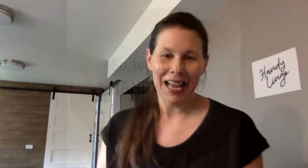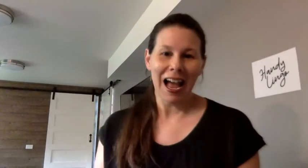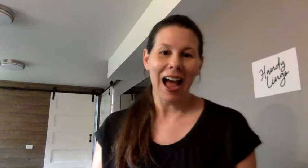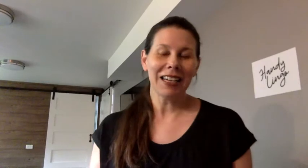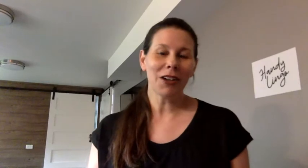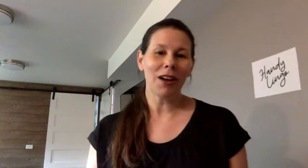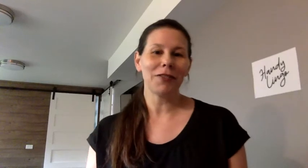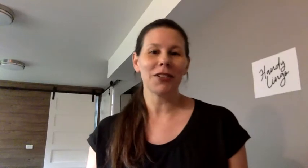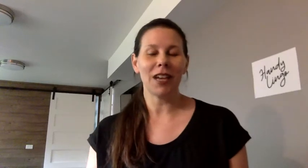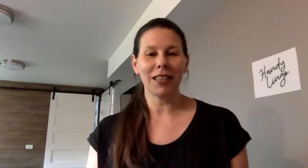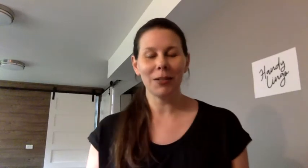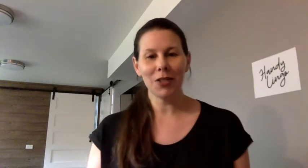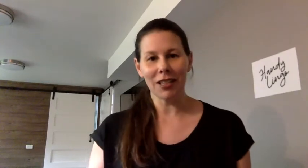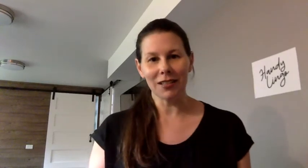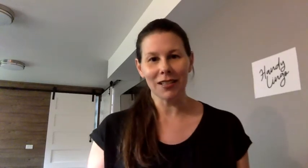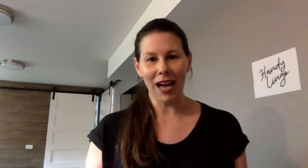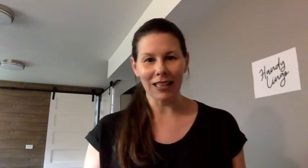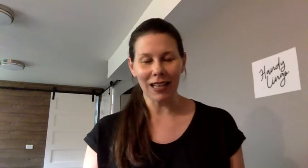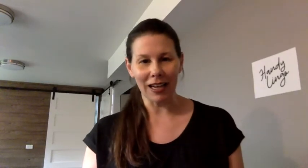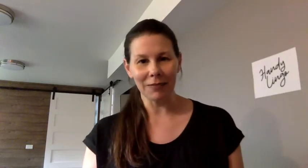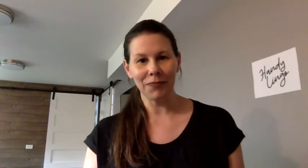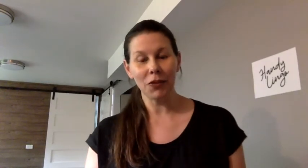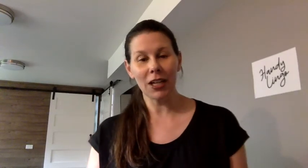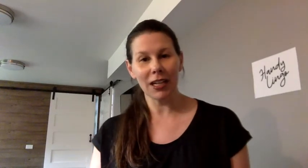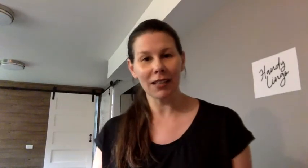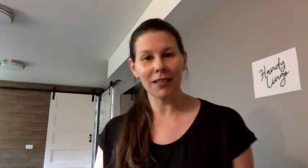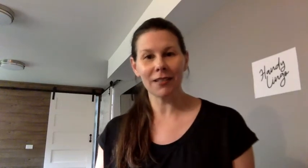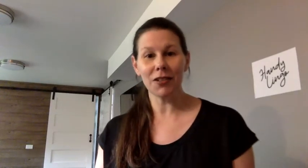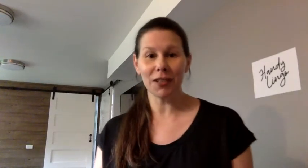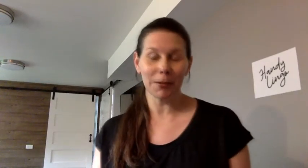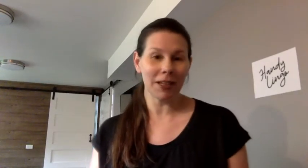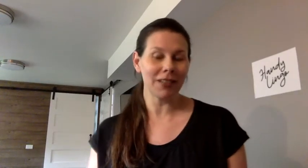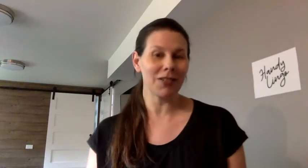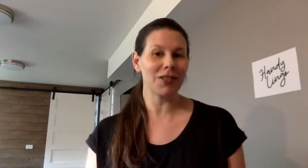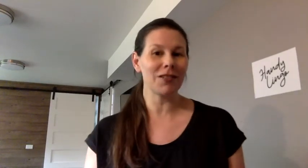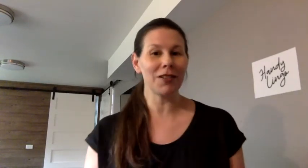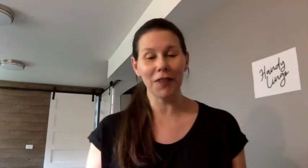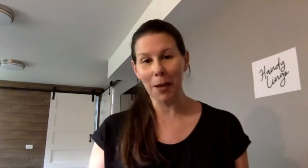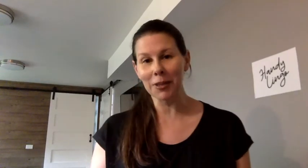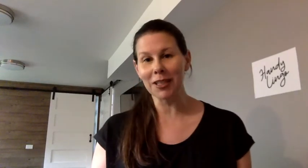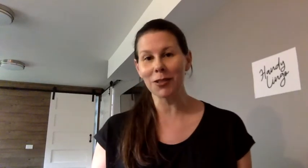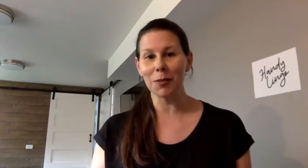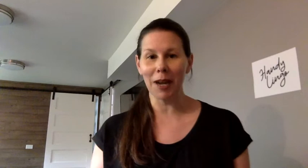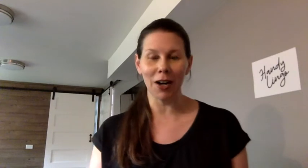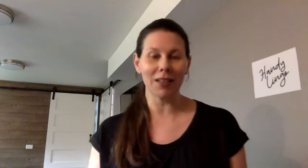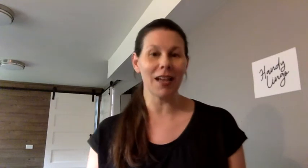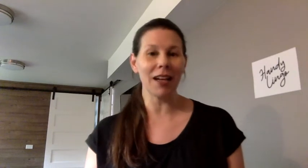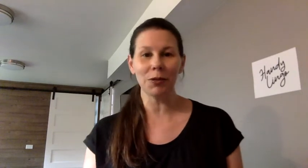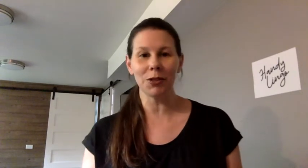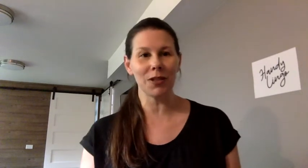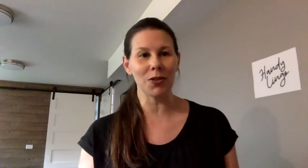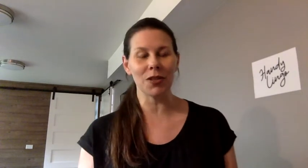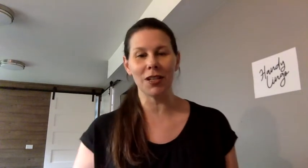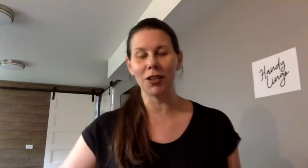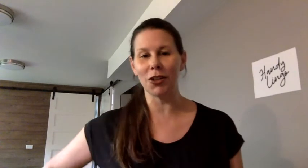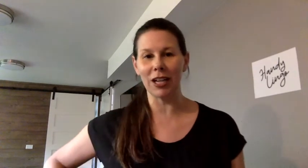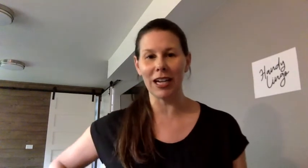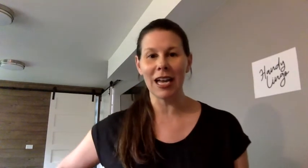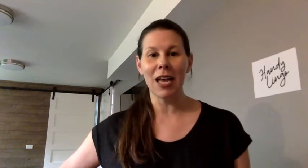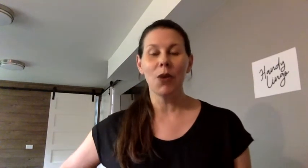I can offer sign language lessons online for kids, their siblings, their families, their parents, anyone who's interested in learning. We